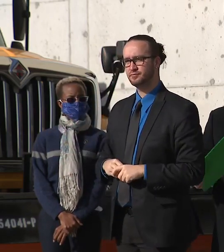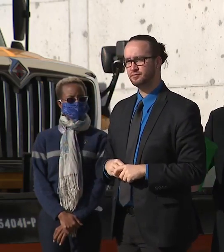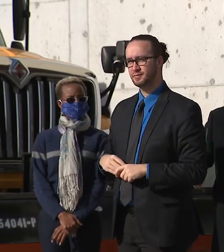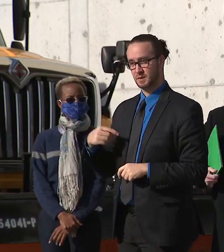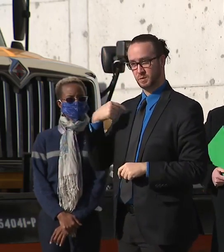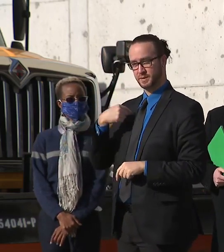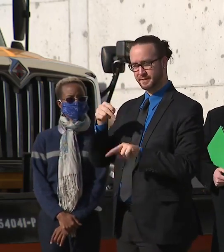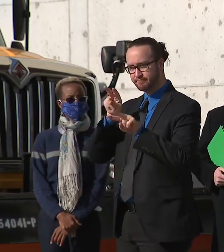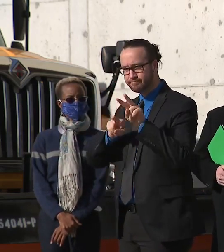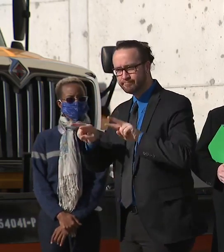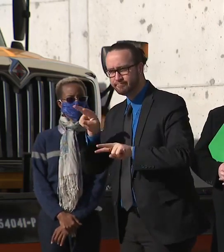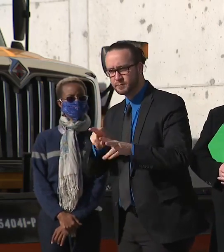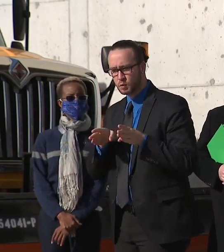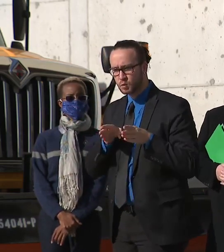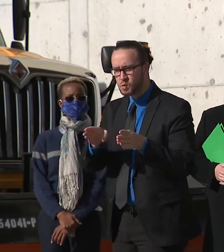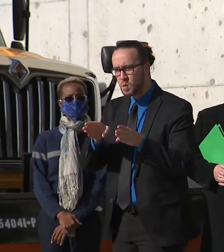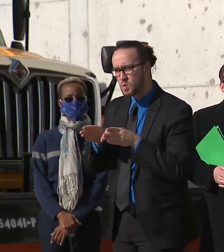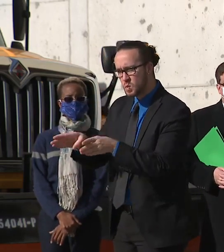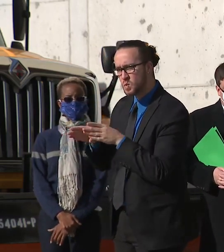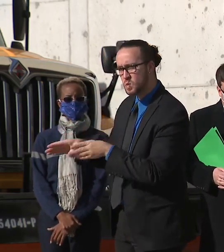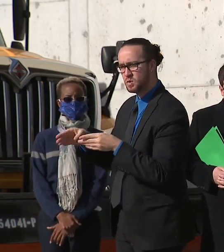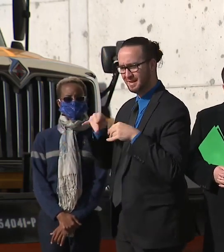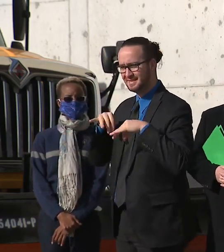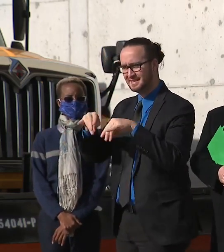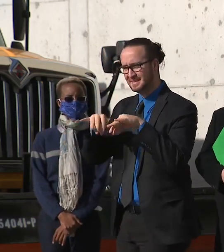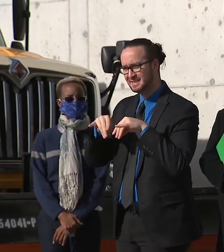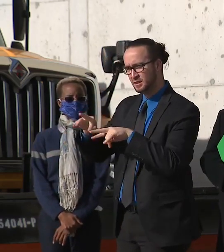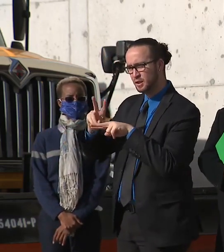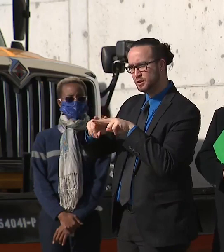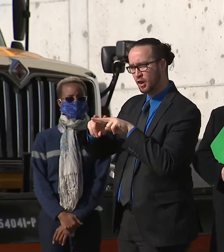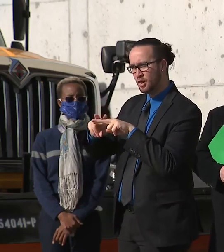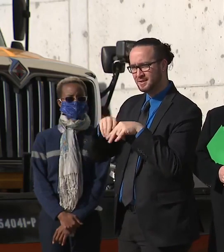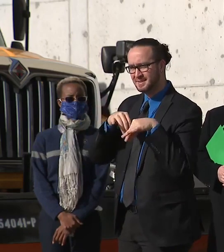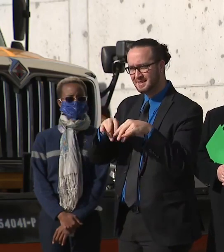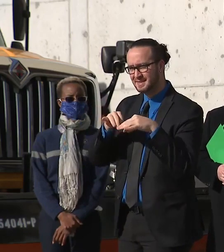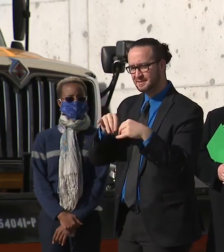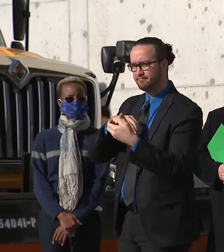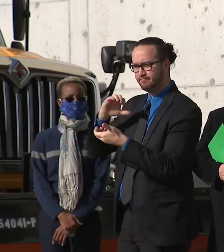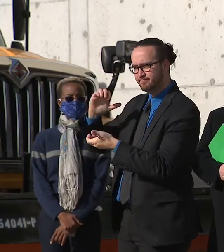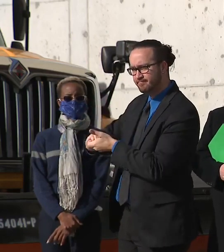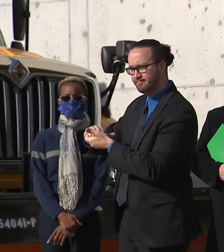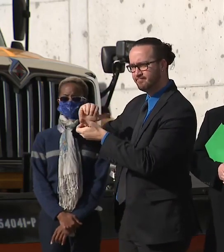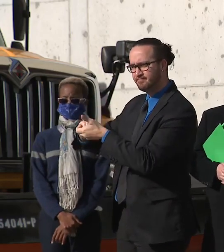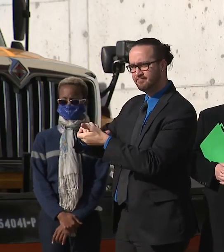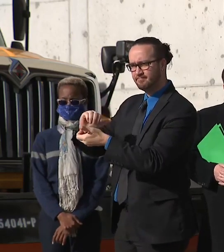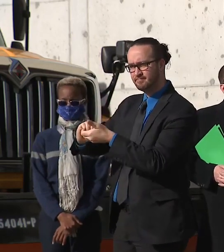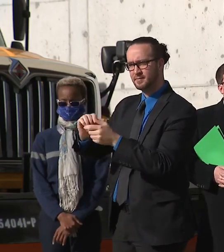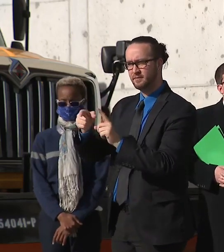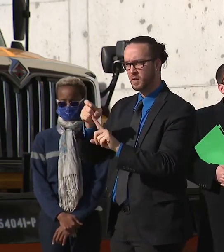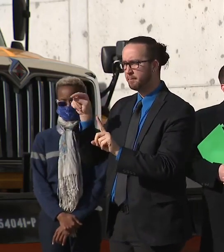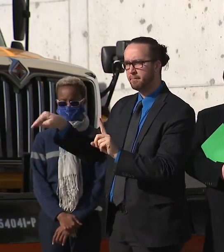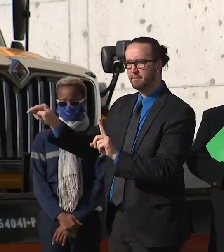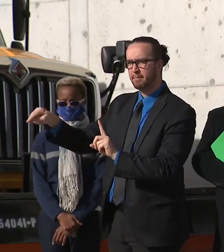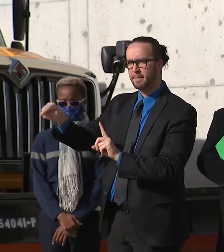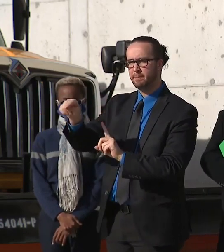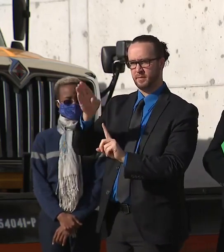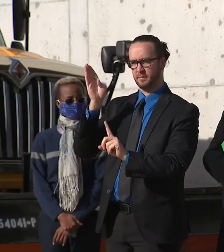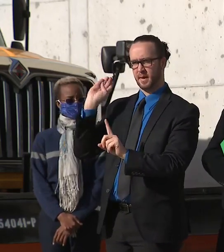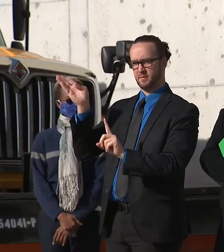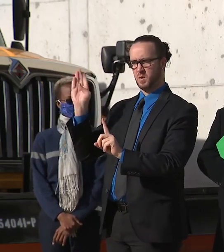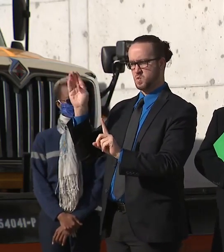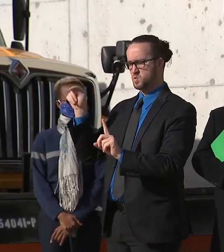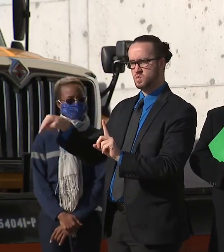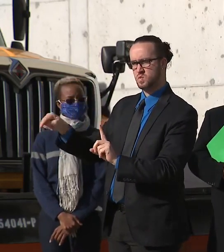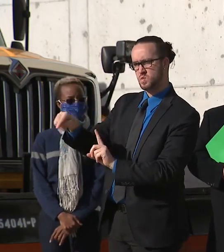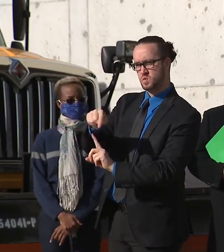partnership with Baltimore County. I want to say thank you to County Executive Olszewski, as we have agreed to treat roads that are along